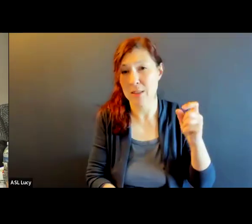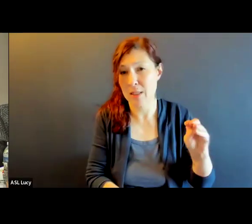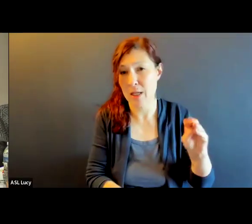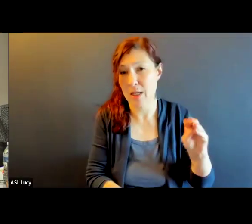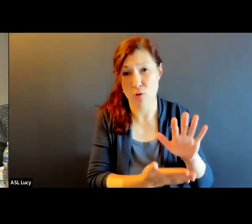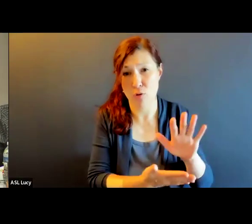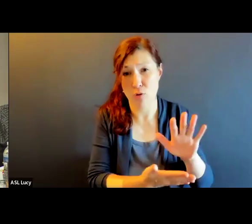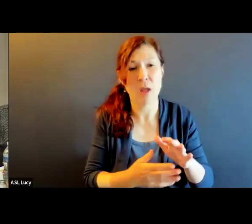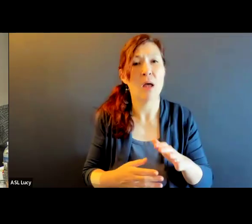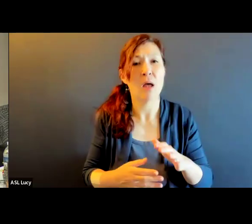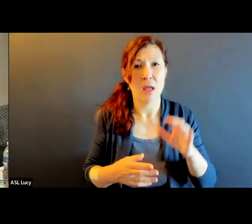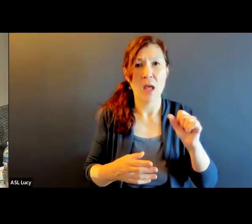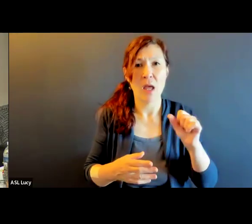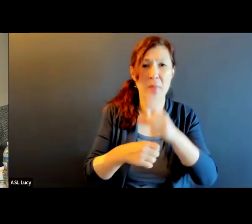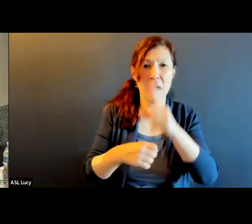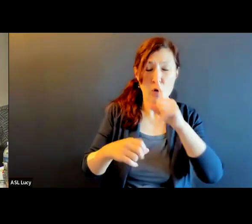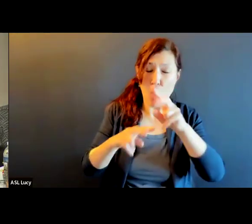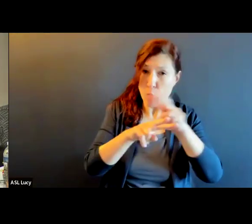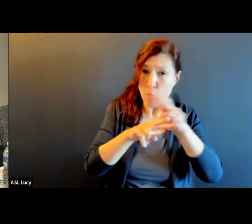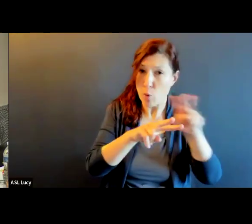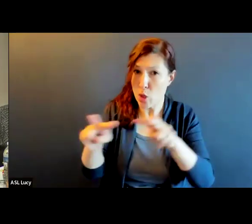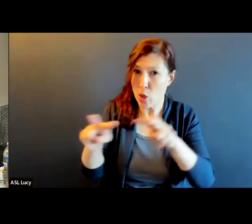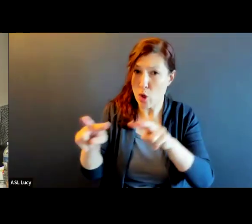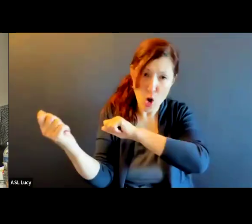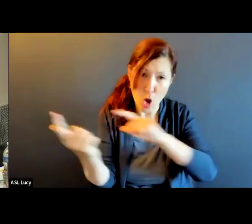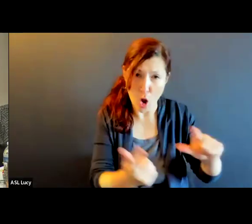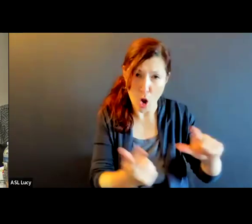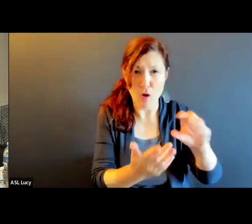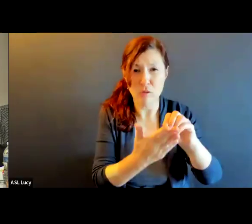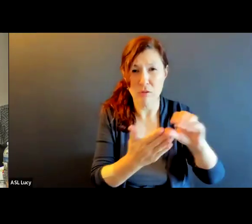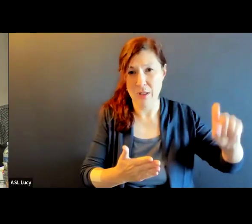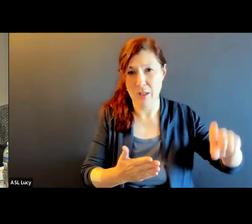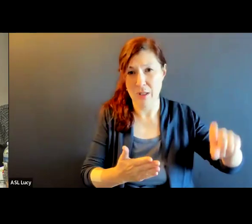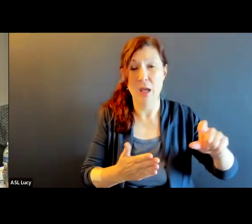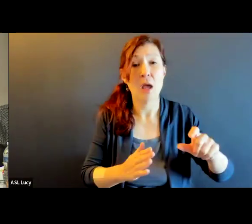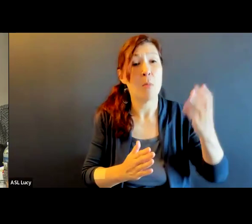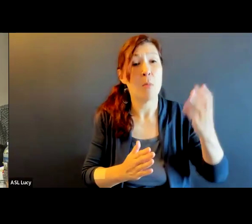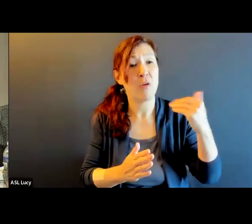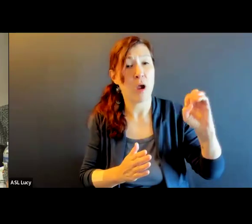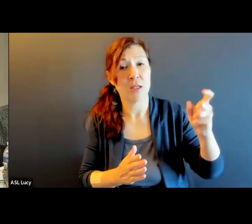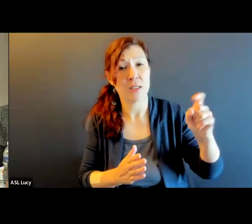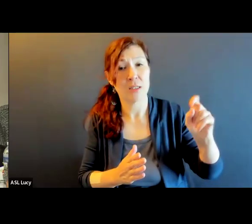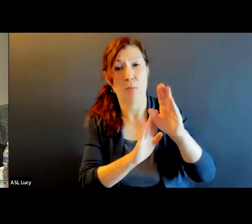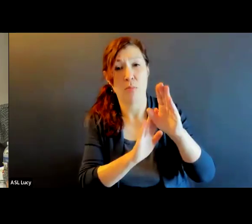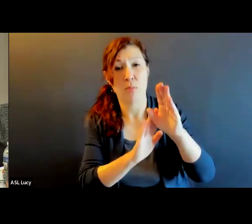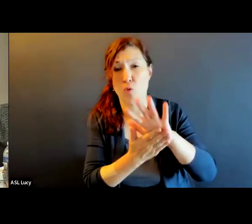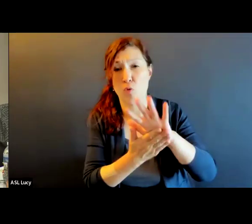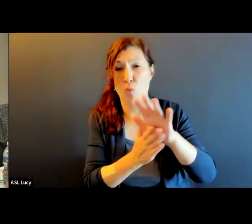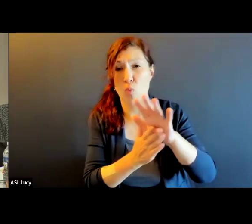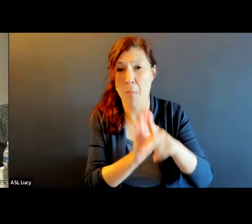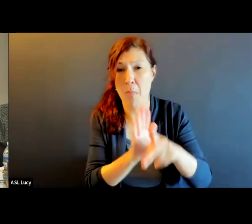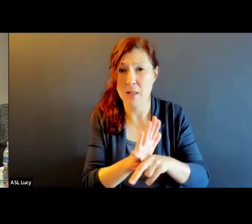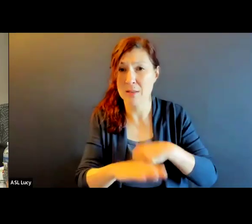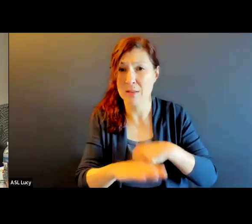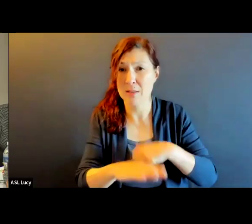on the larger district and the needs of all students. When this policy was put in place, the district and school committee at the time knew it might need